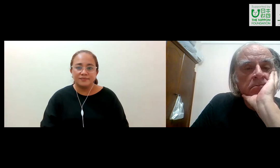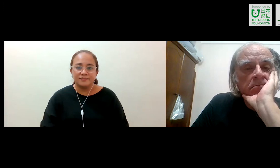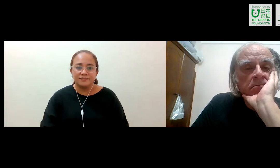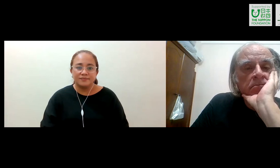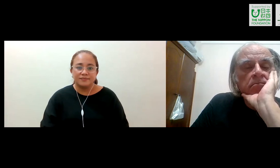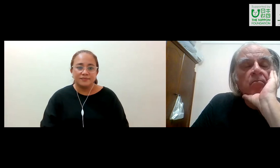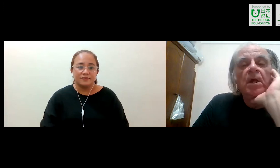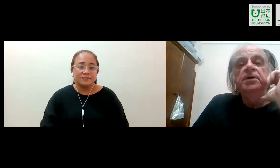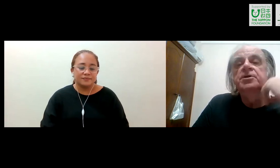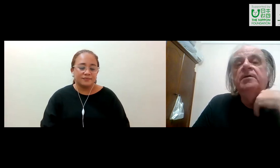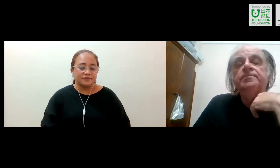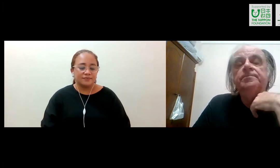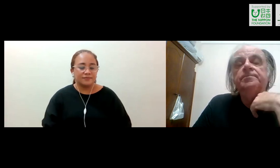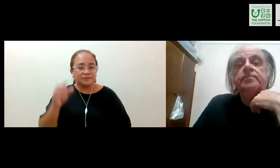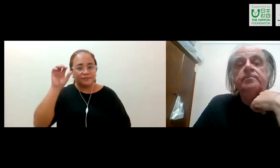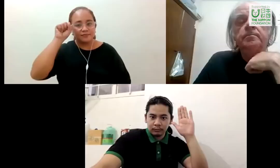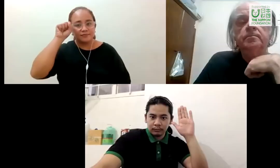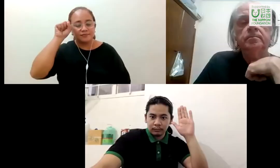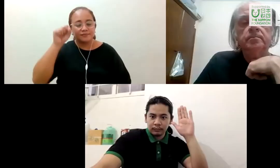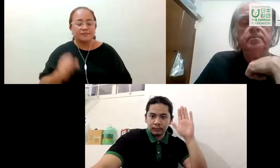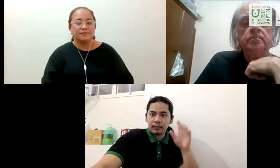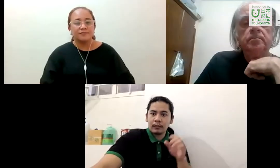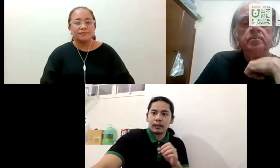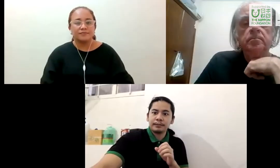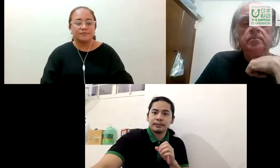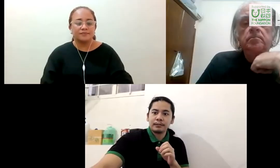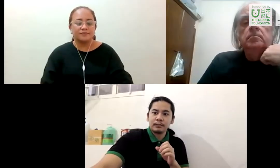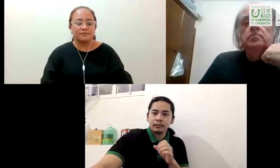This is Shock. Yes, Shock?